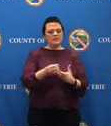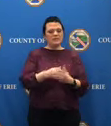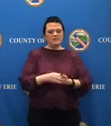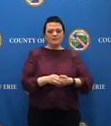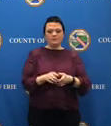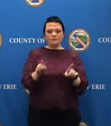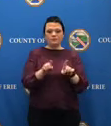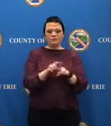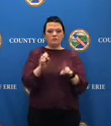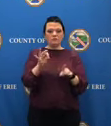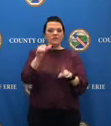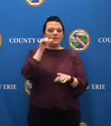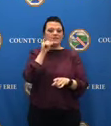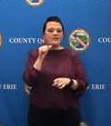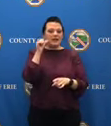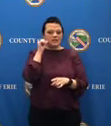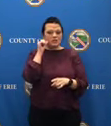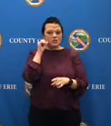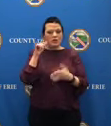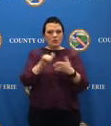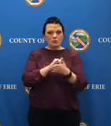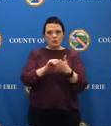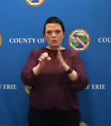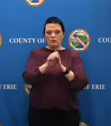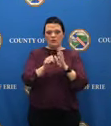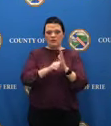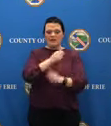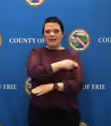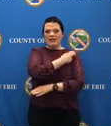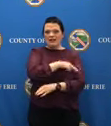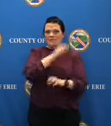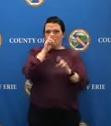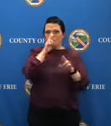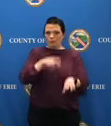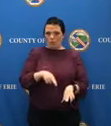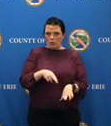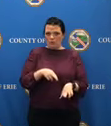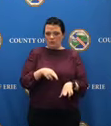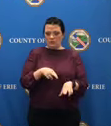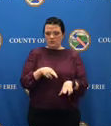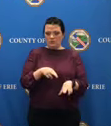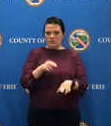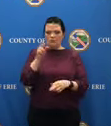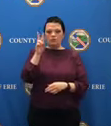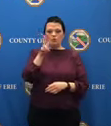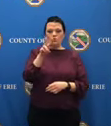of yesterday's New York State hospital report, there were